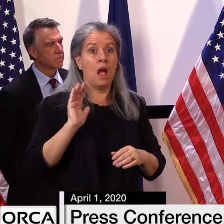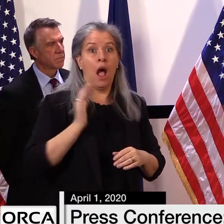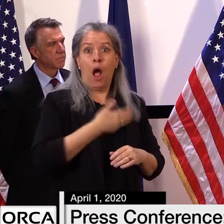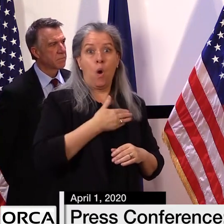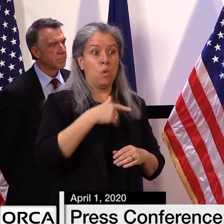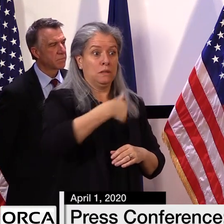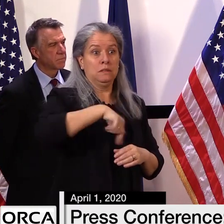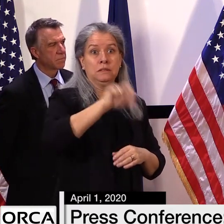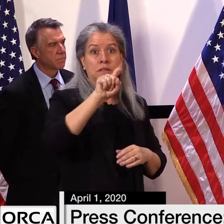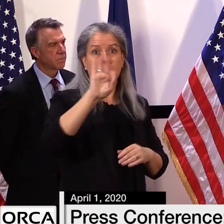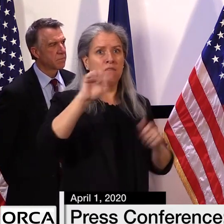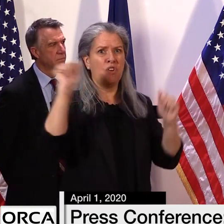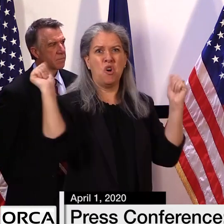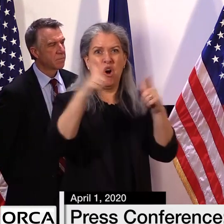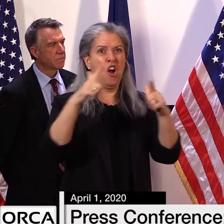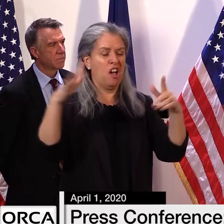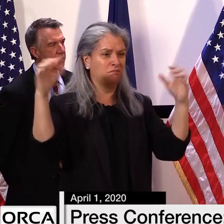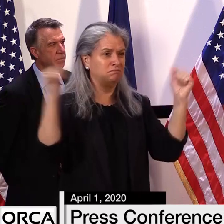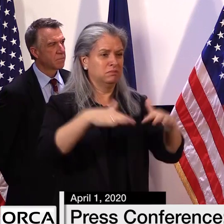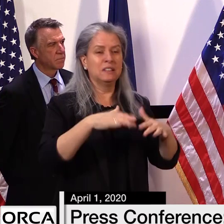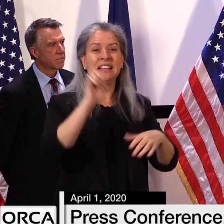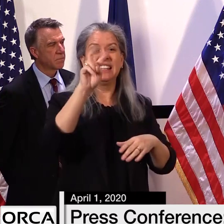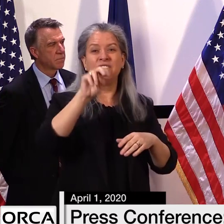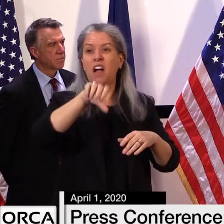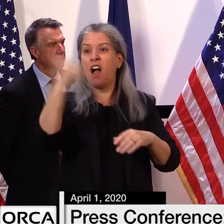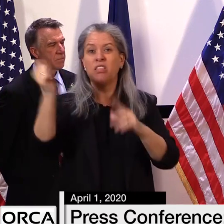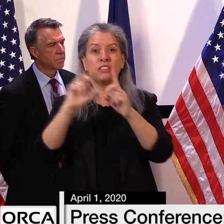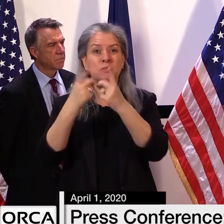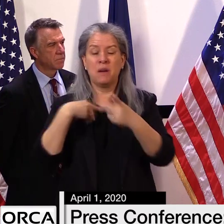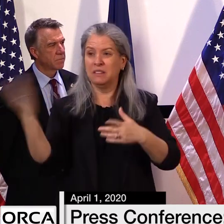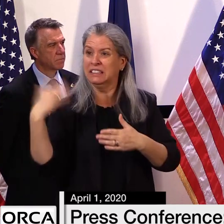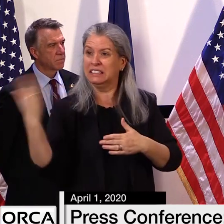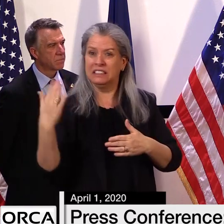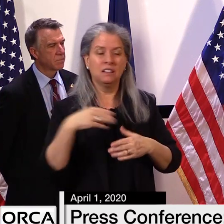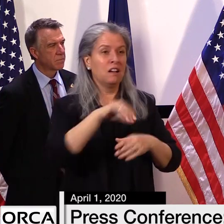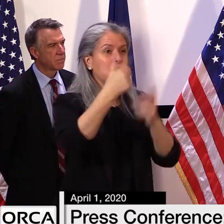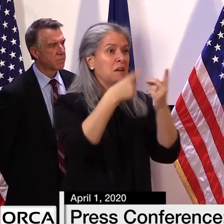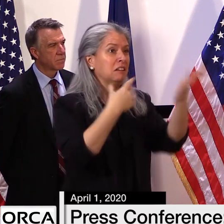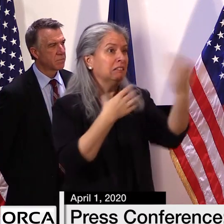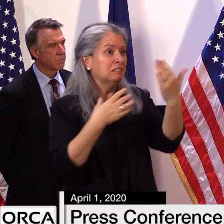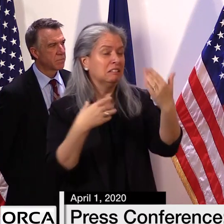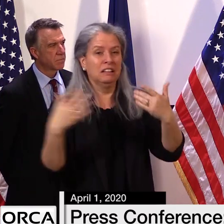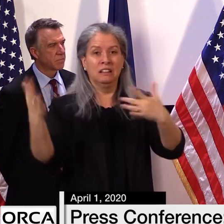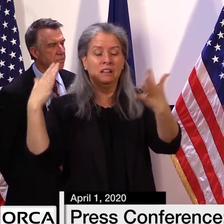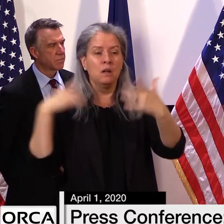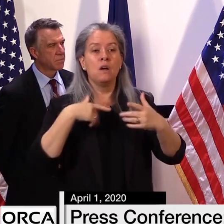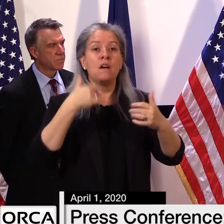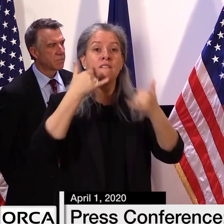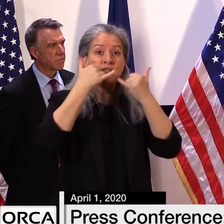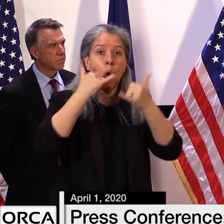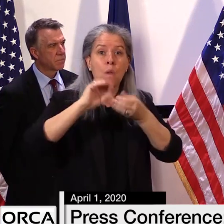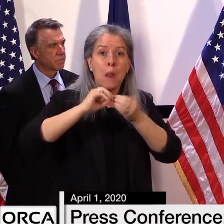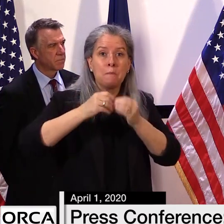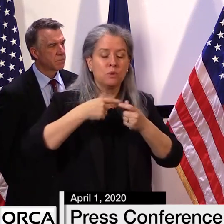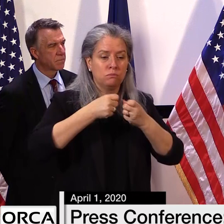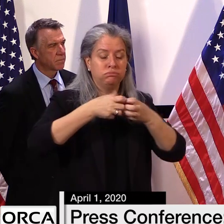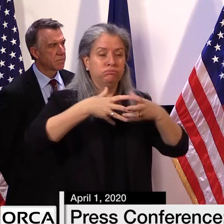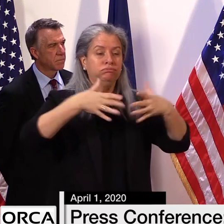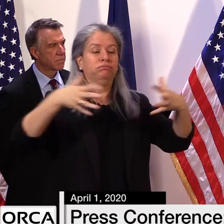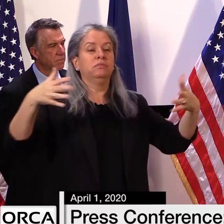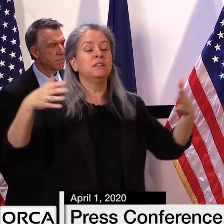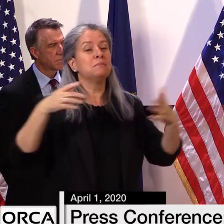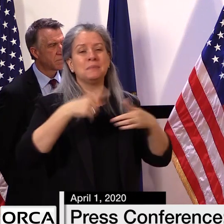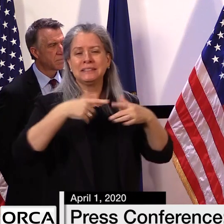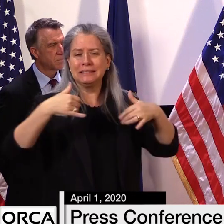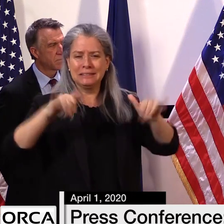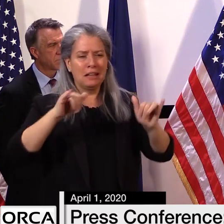approach. We have reassigned people from other units. We have opened up additional phone lines. But I know that even to this day, people will call